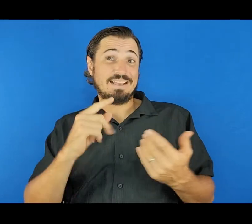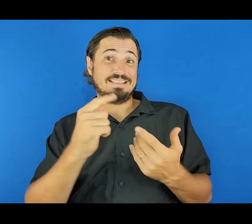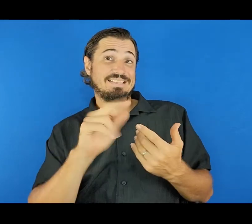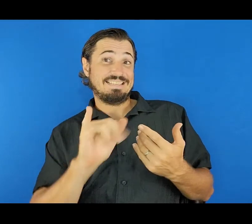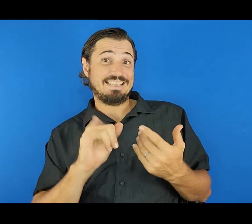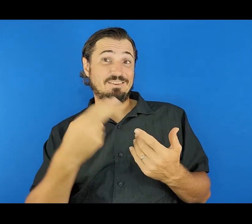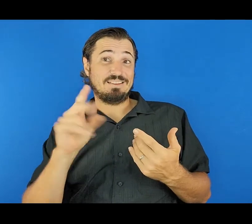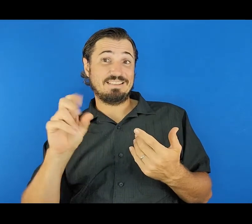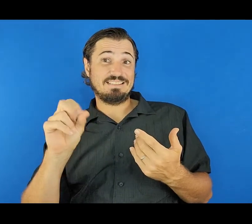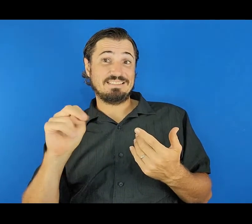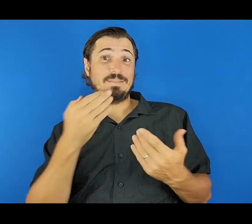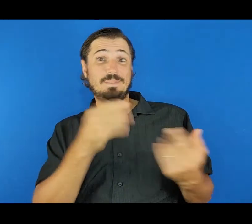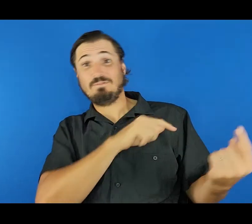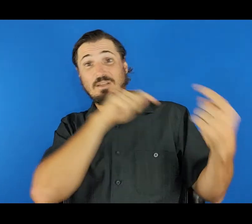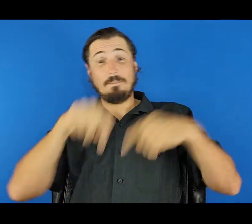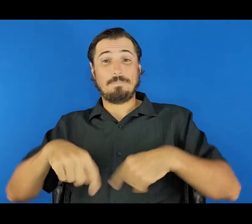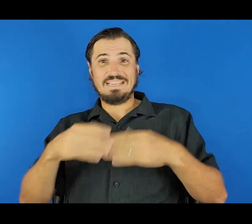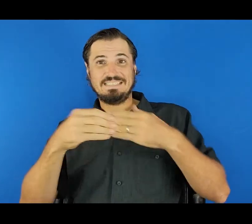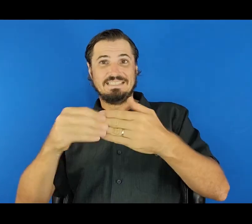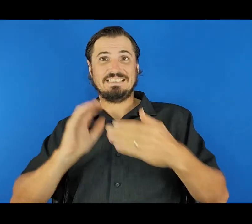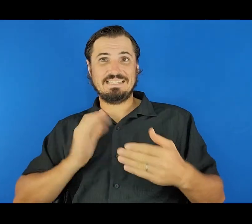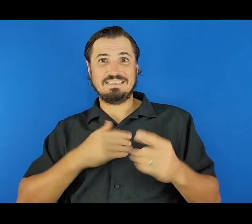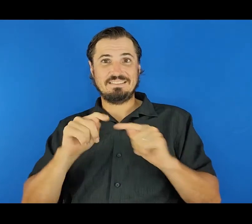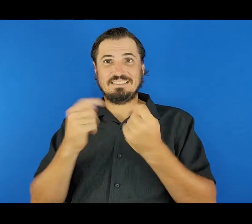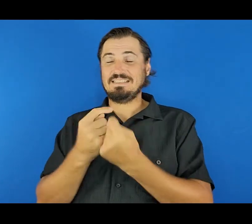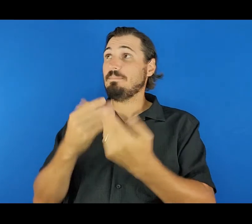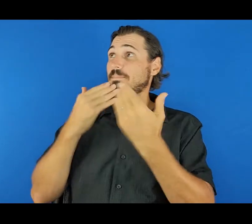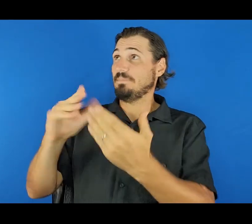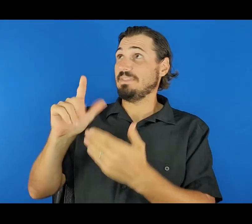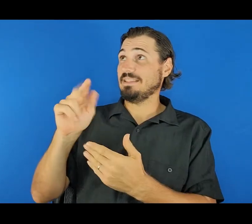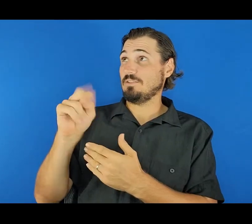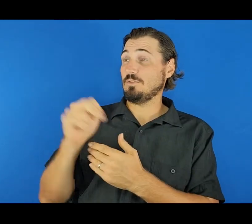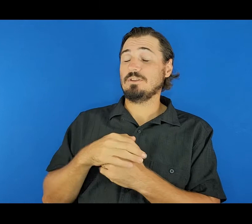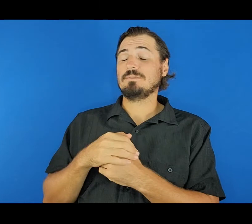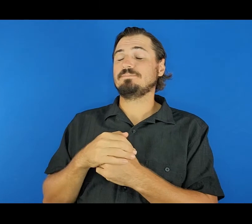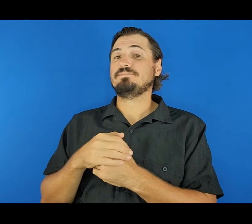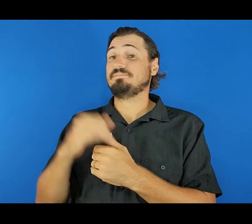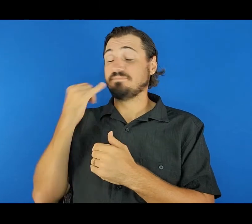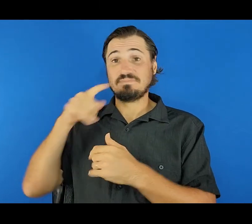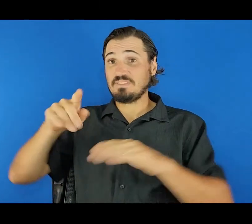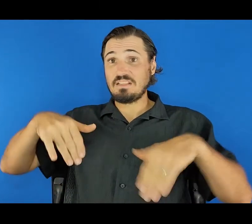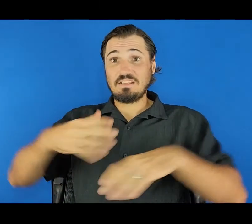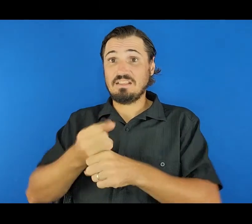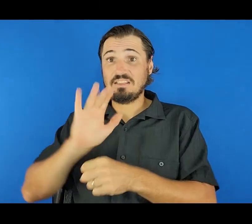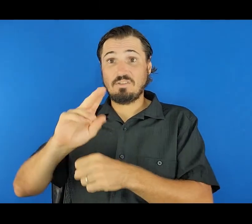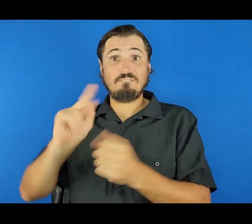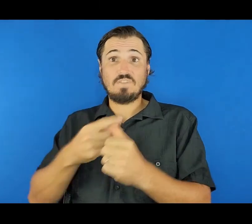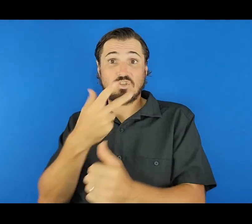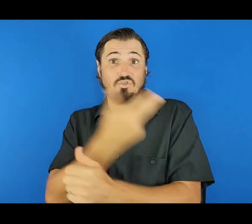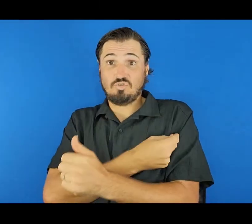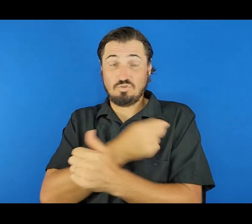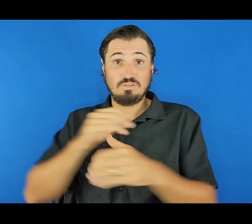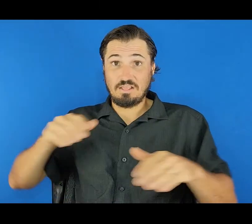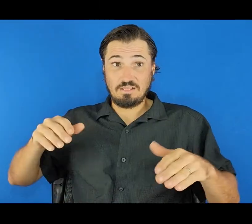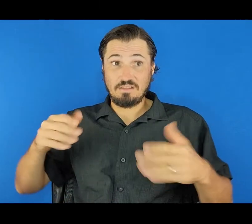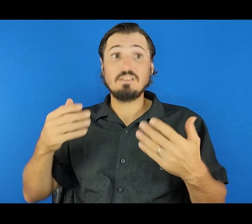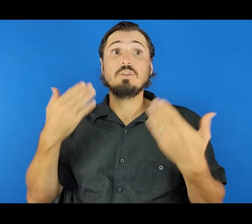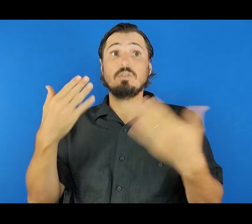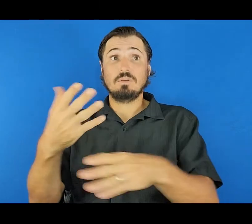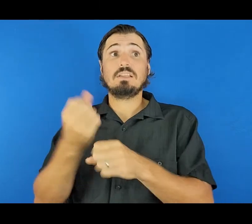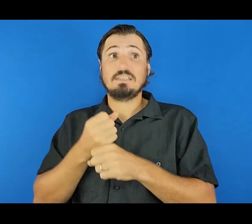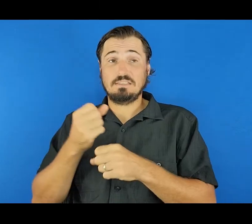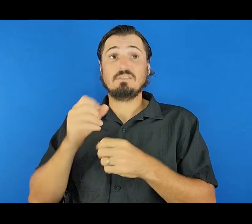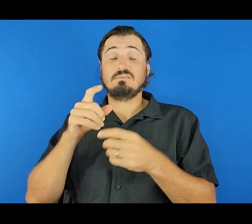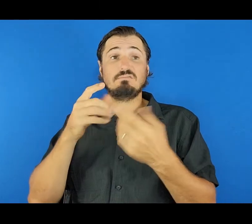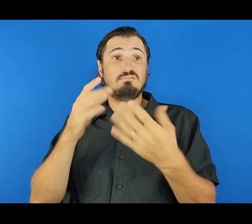And welcome back, Gary Hudson. Thanks for coming back to lead the team. Thanks, Lauren. If you haven't gotten your first dose yet, check out